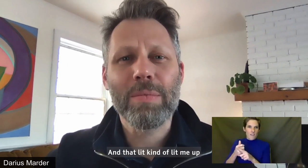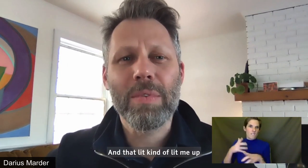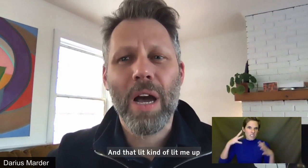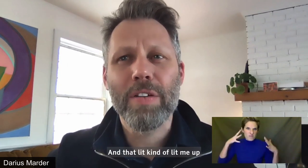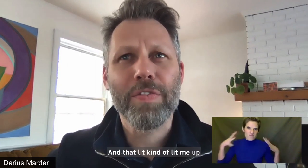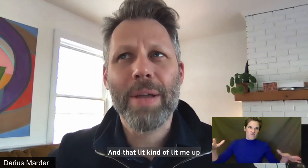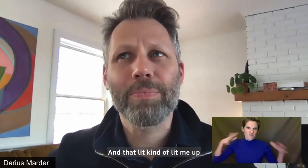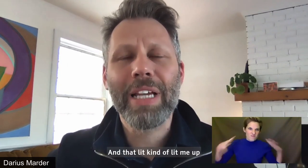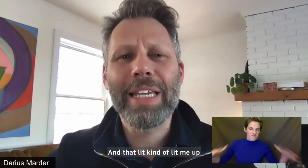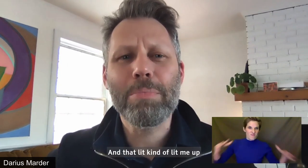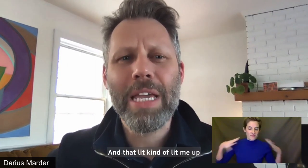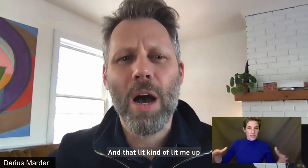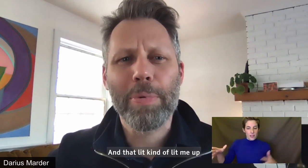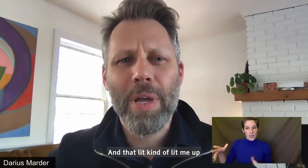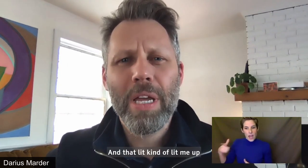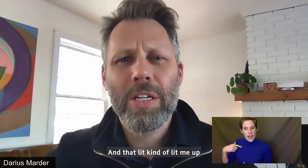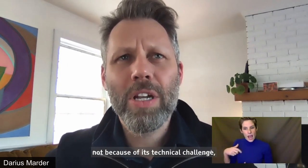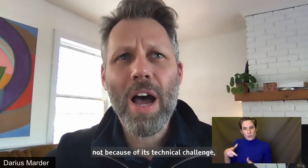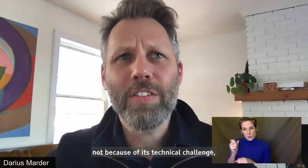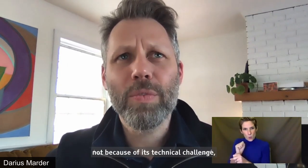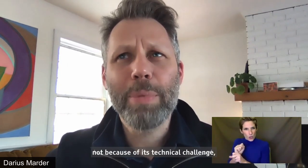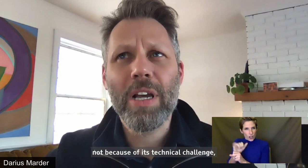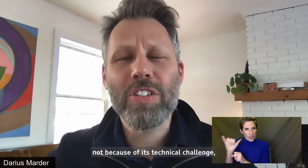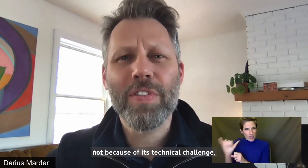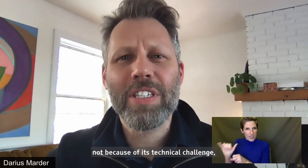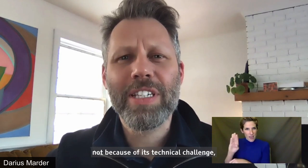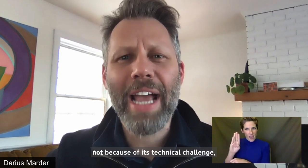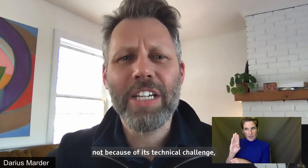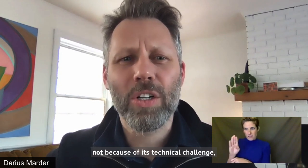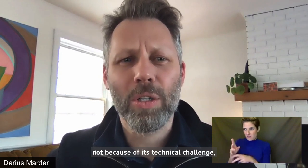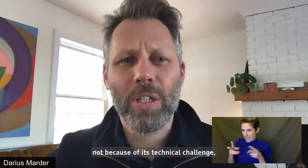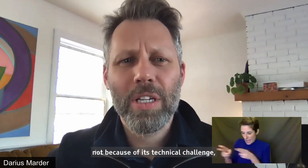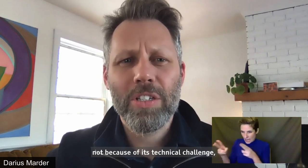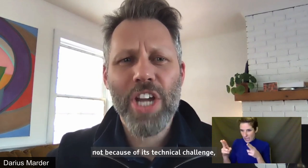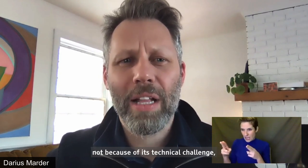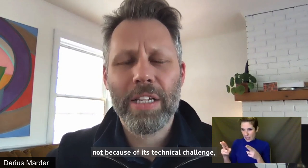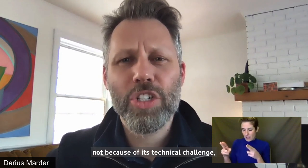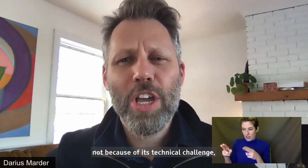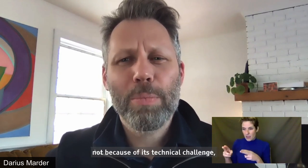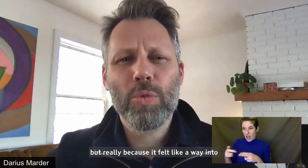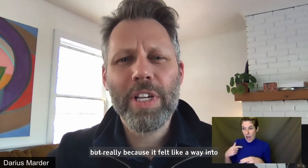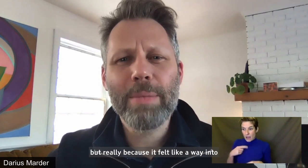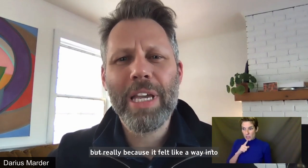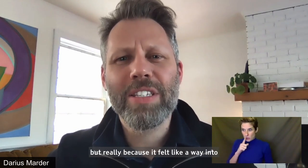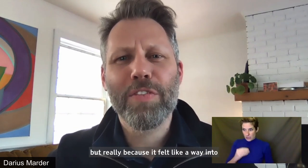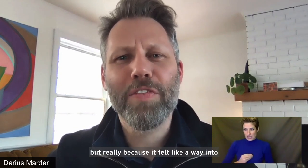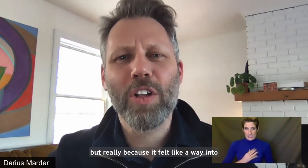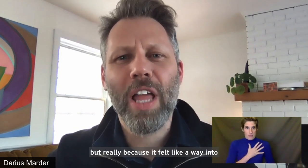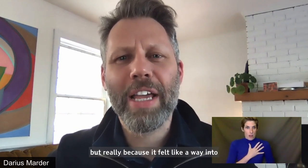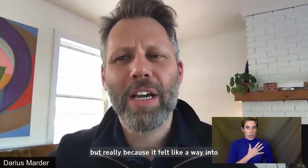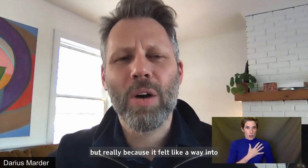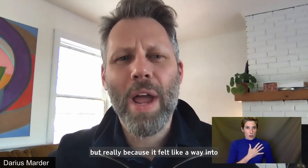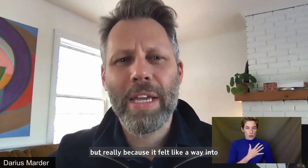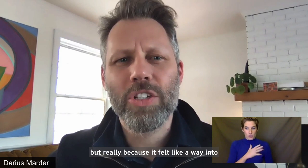that lit me up, not because of its technical challenge, but really because it